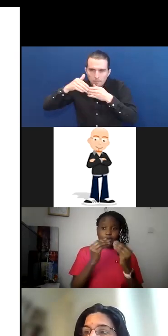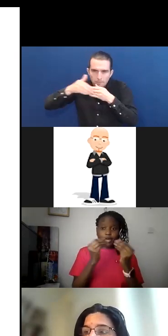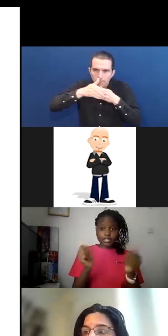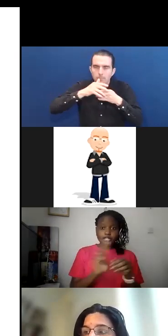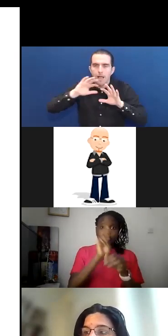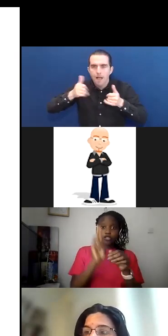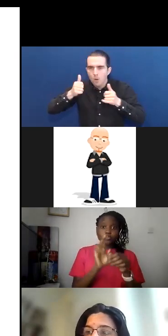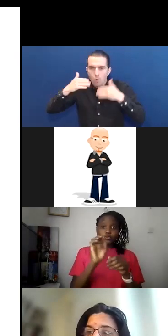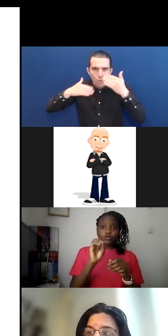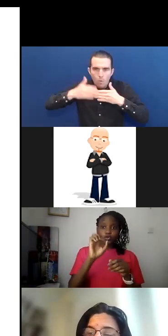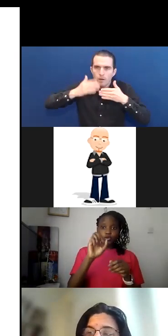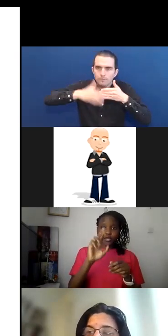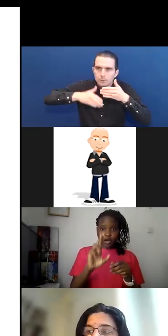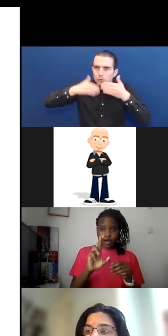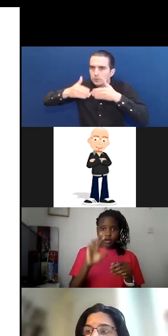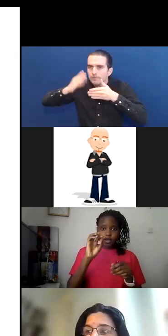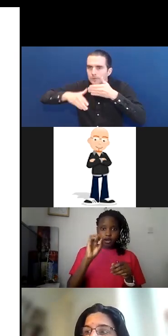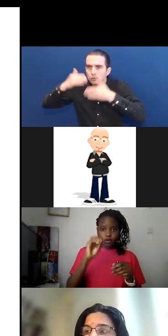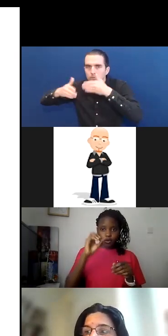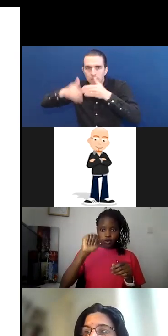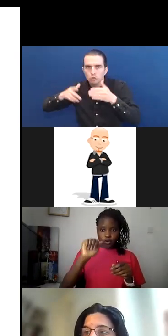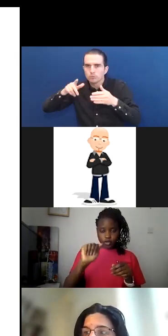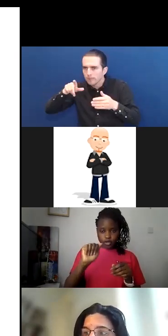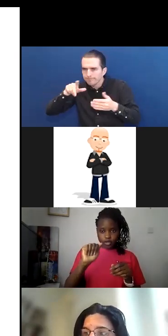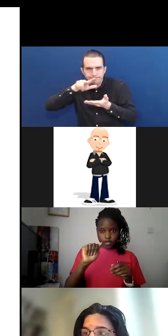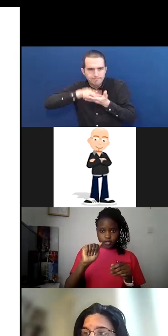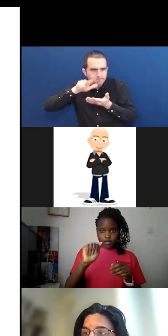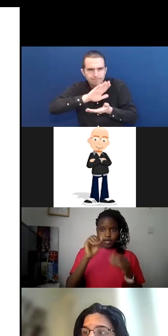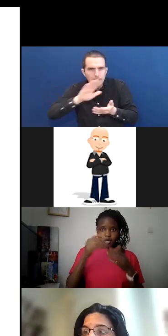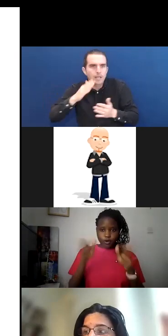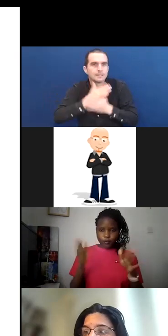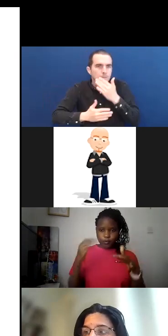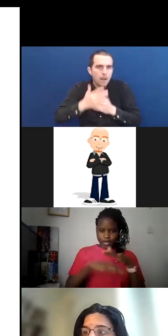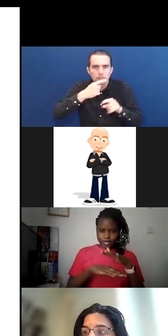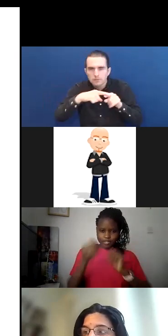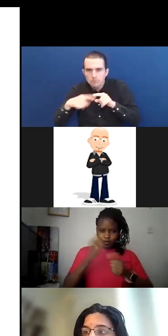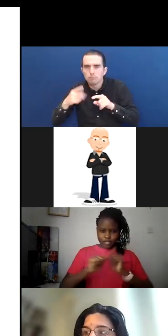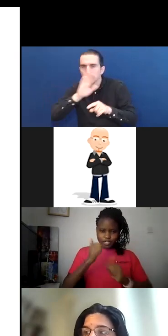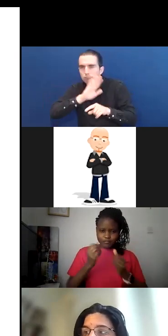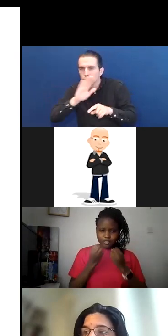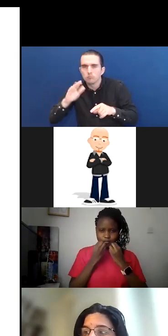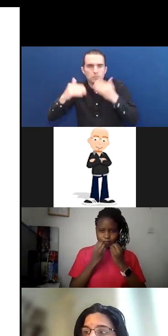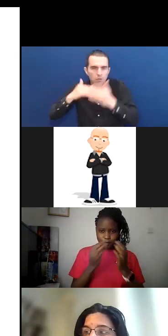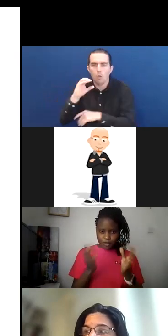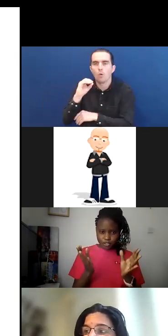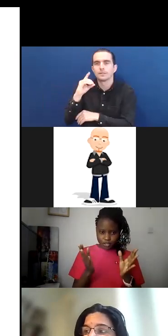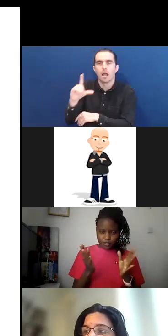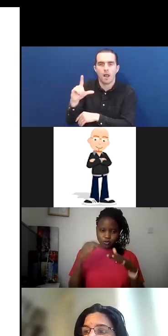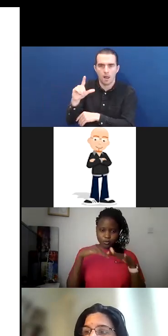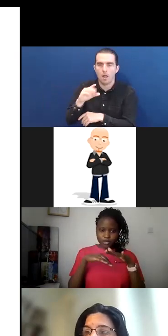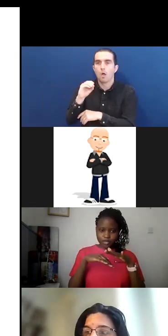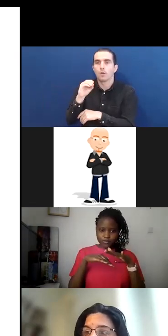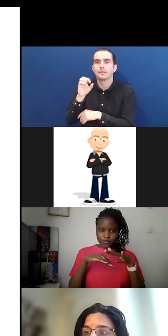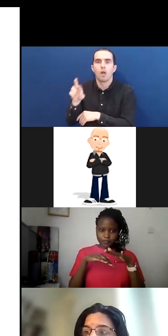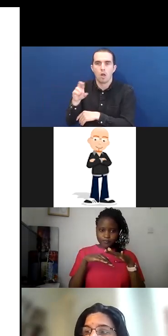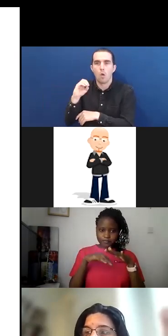and OA should be open educational resources, and open access to scientific information should be sought as accessible content may already